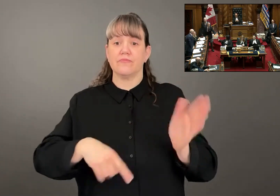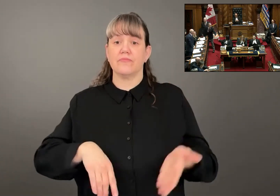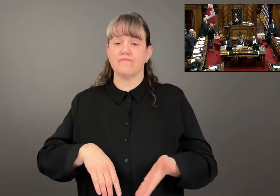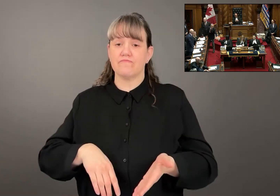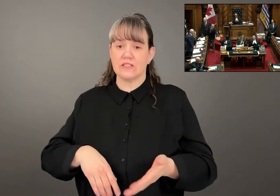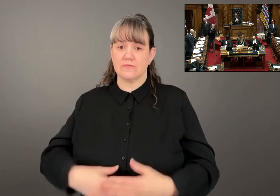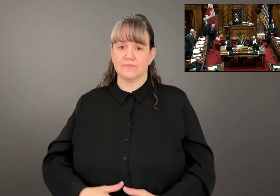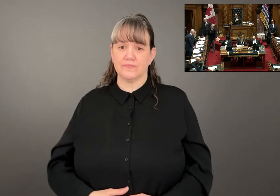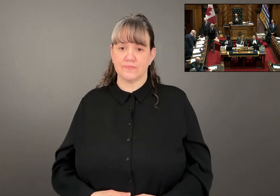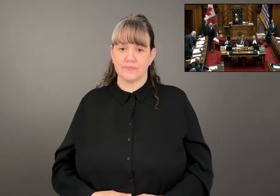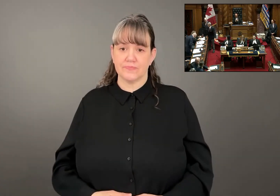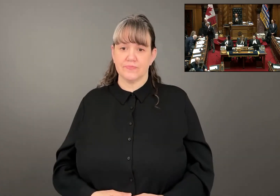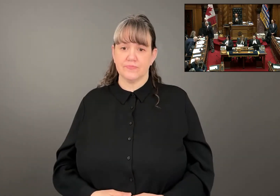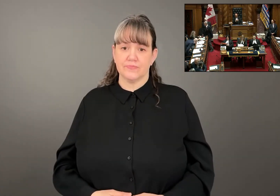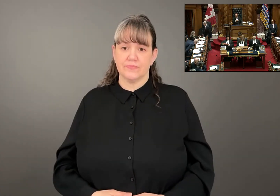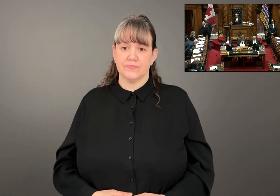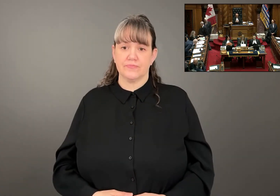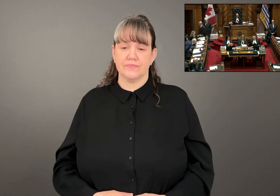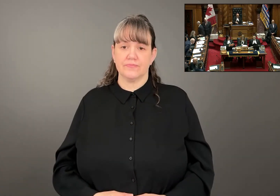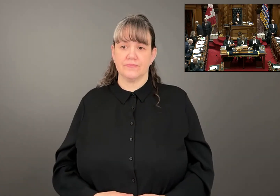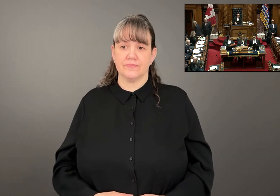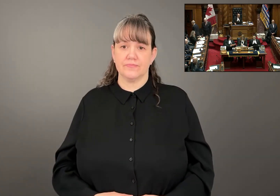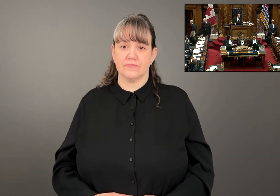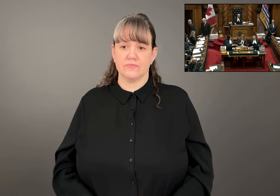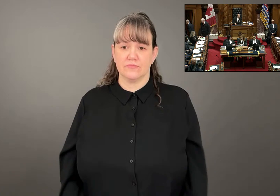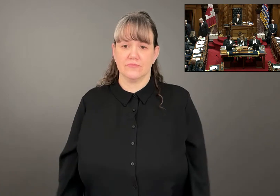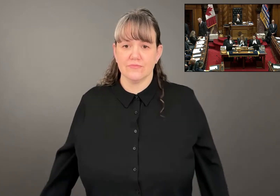second reading debate Bill 4.